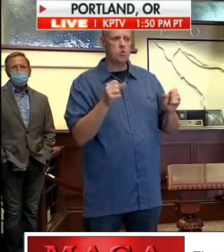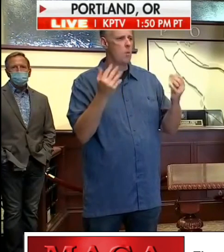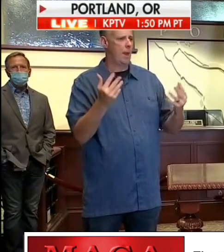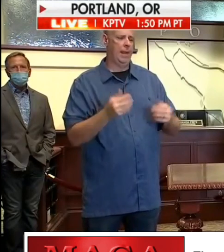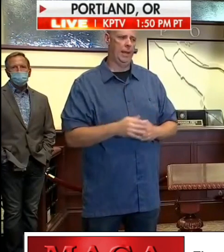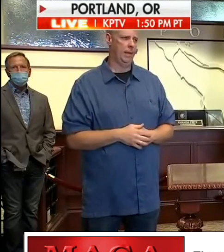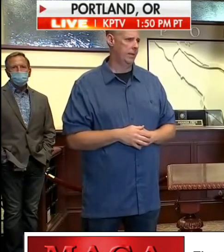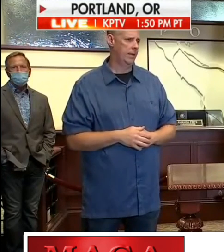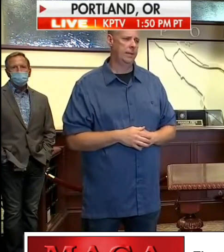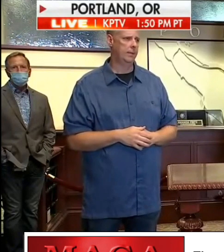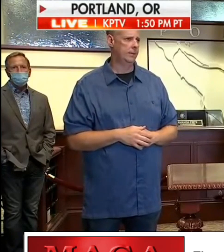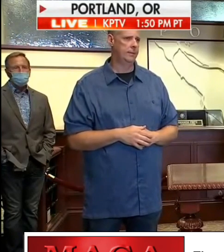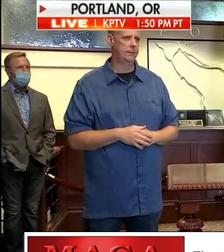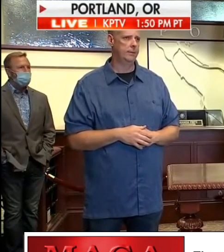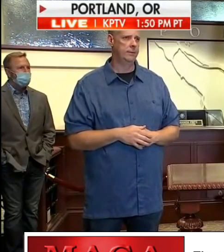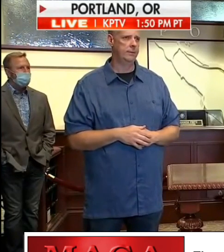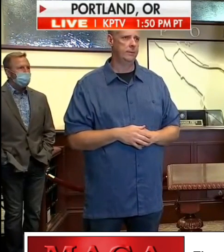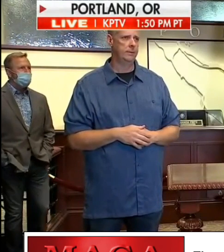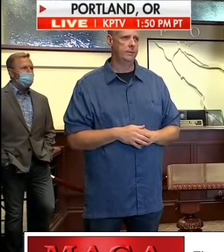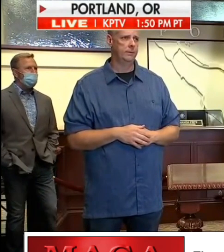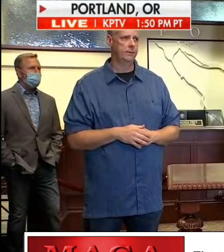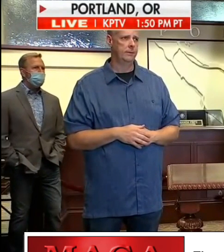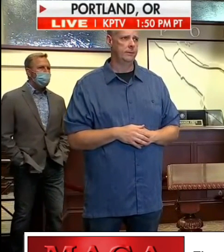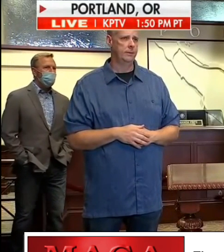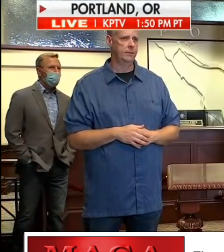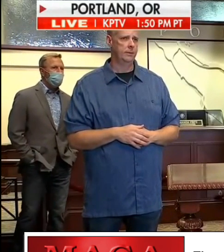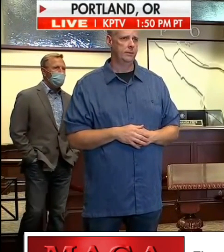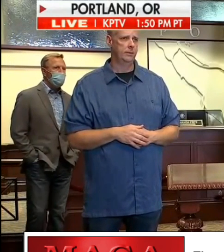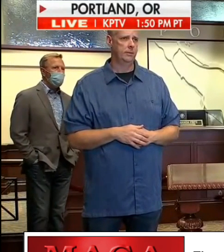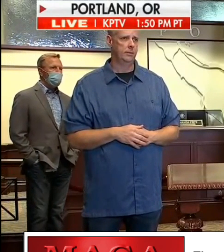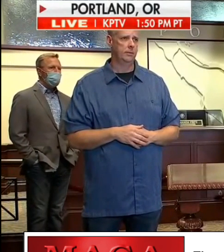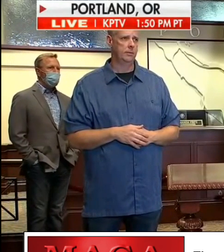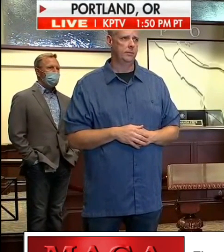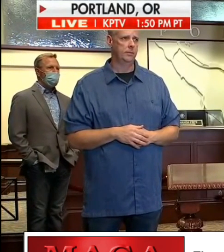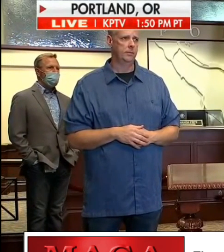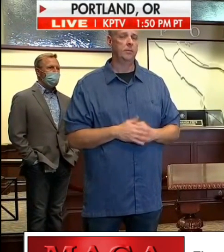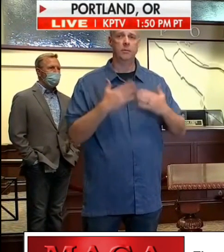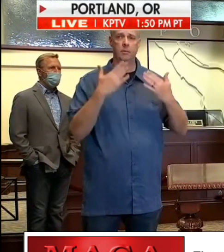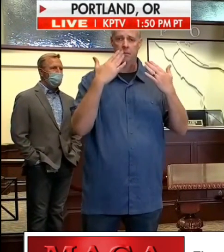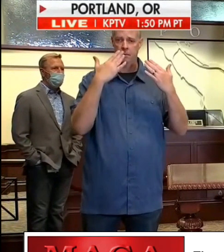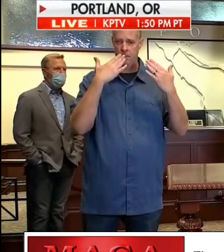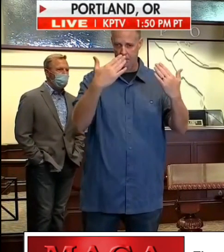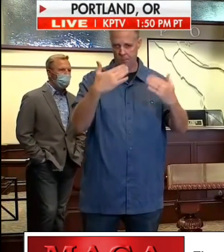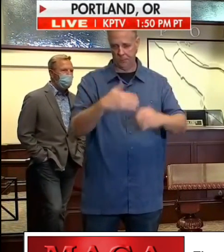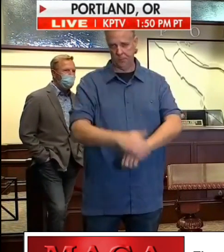Thank you.